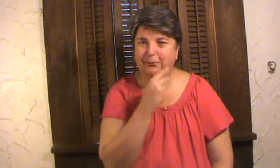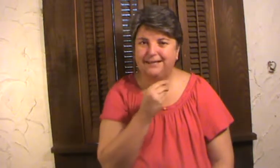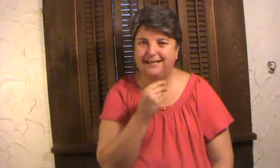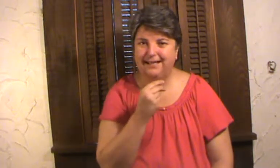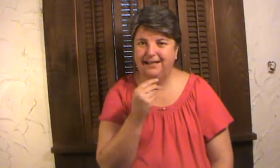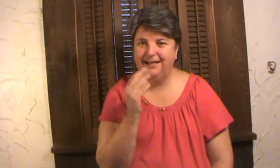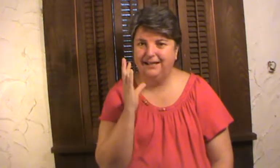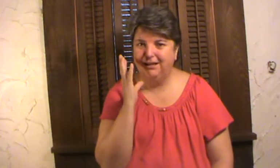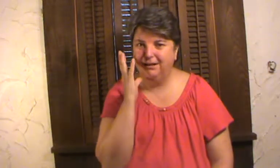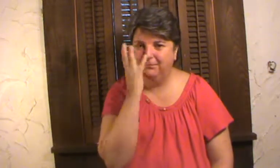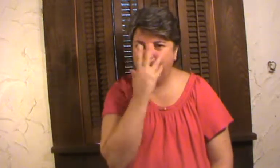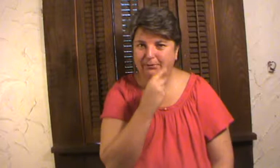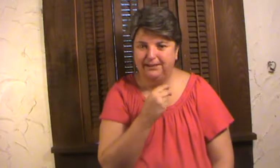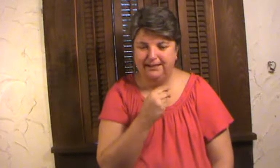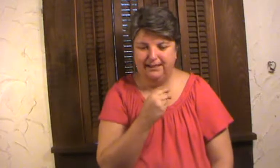Pretty, pretty.